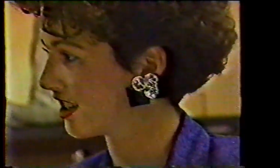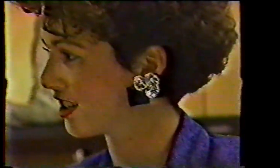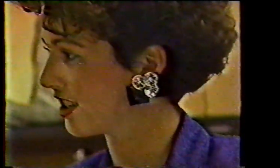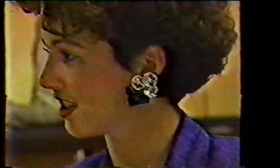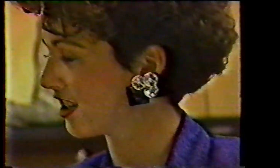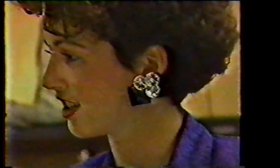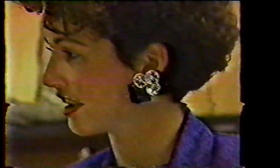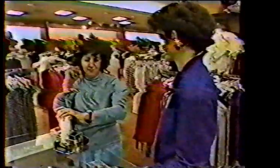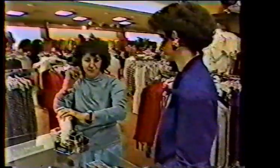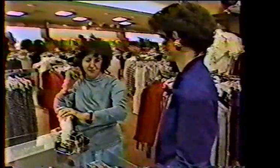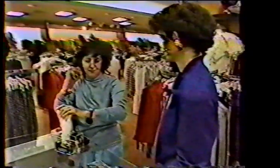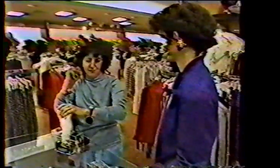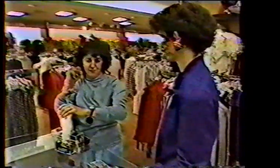have